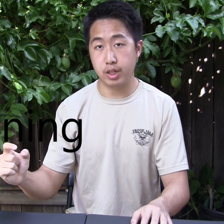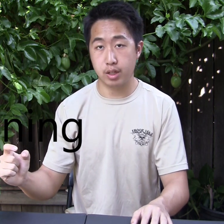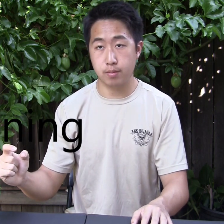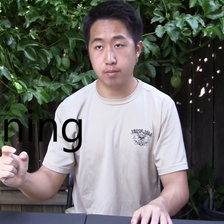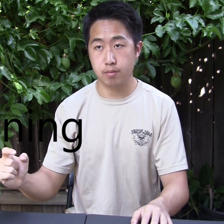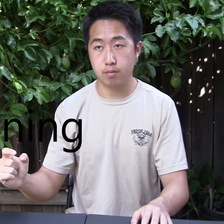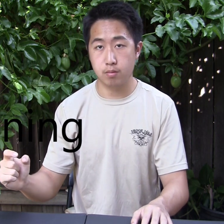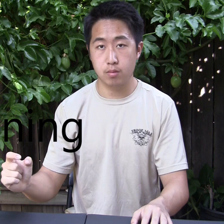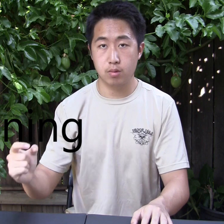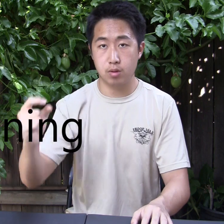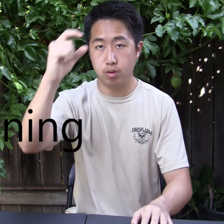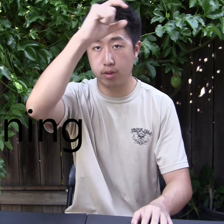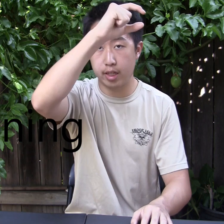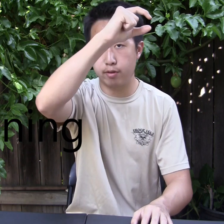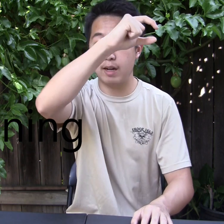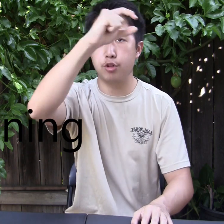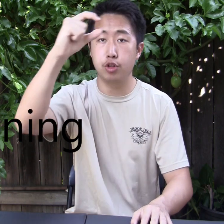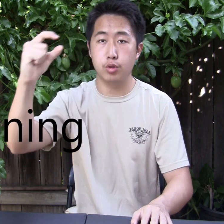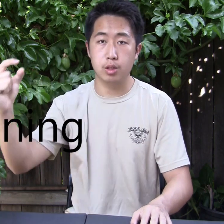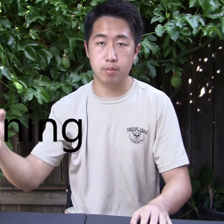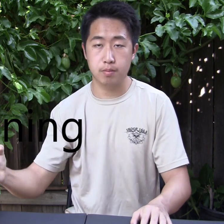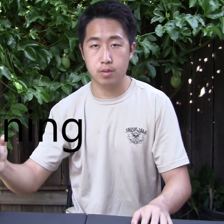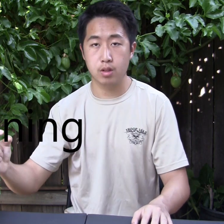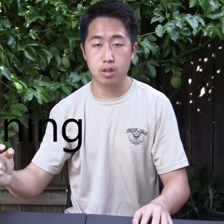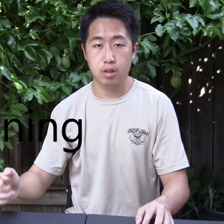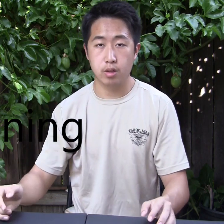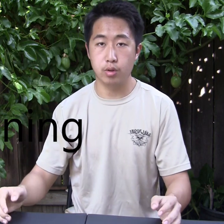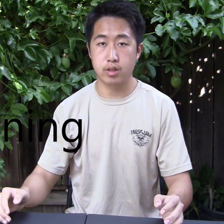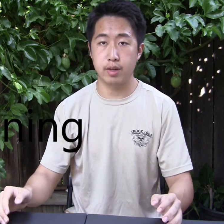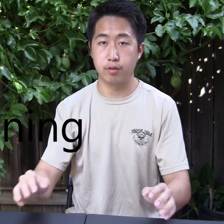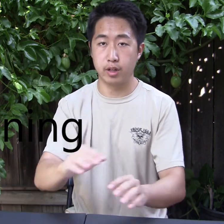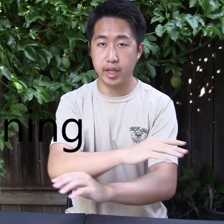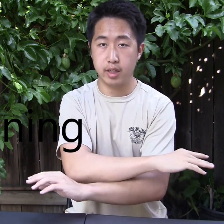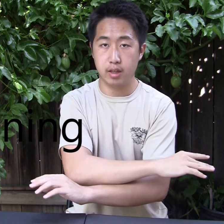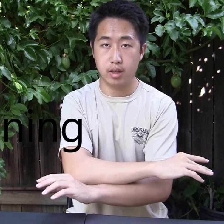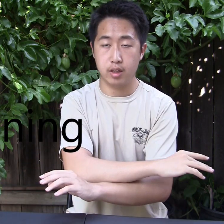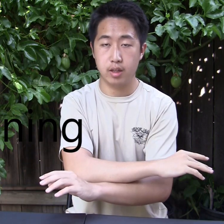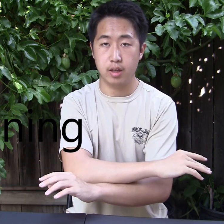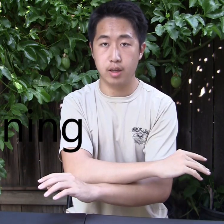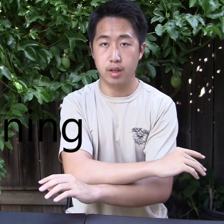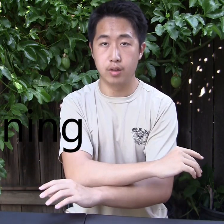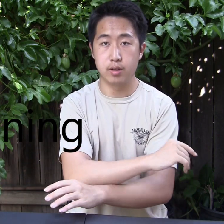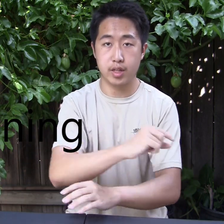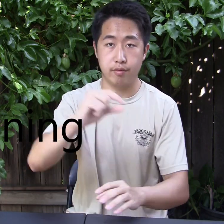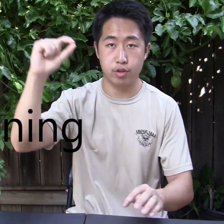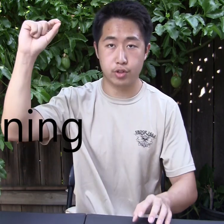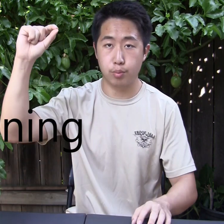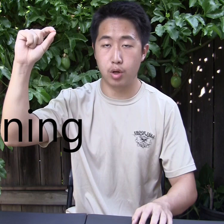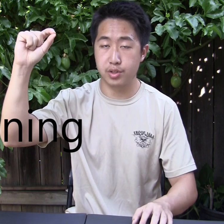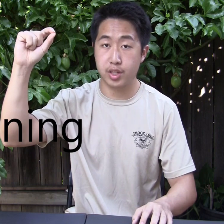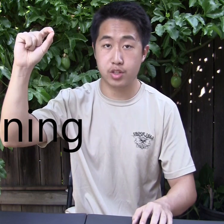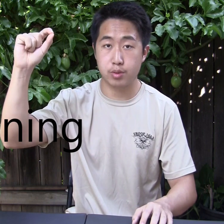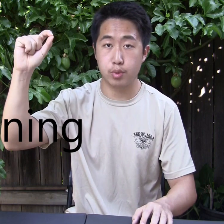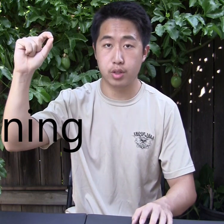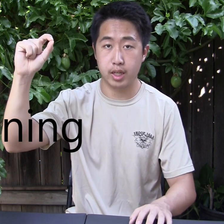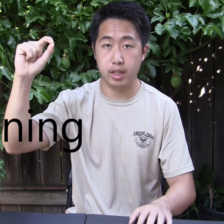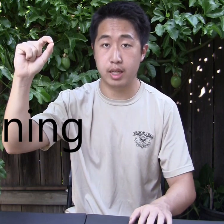Evening, do the sign for afternoon, do the sign for night, do the sign for small. It's like a small night in the